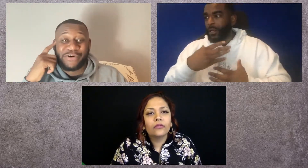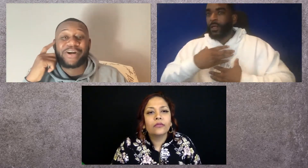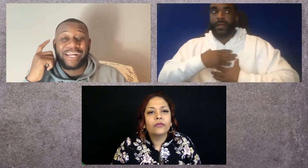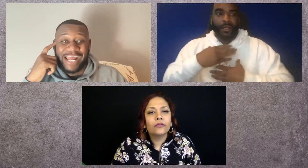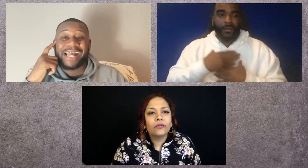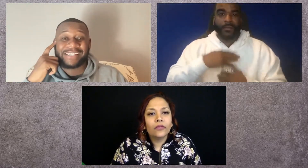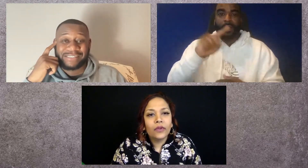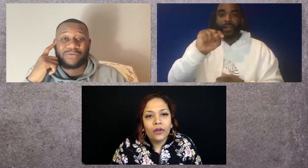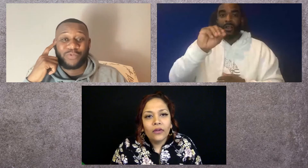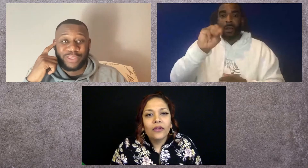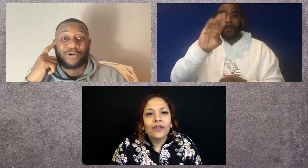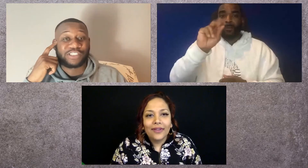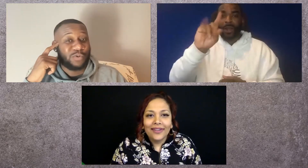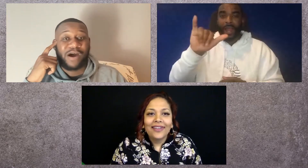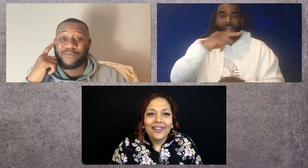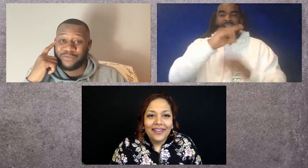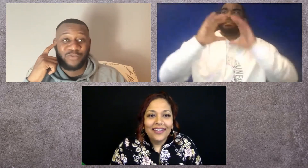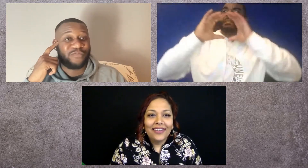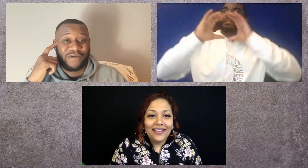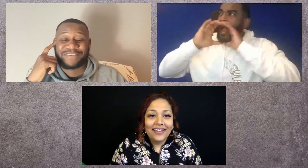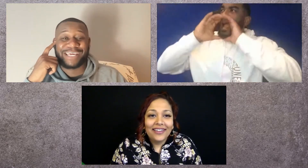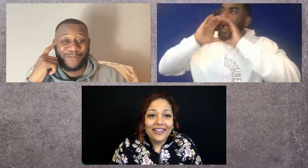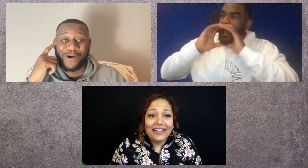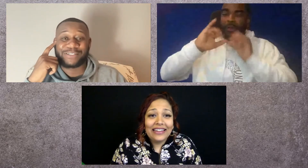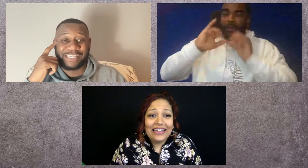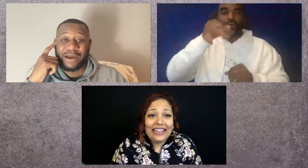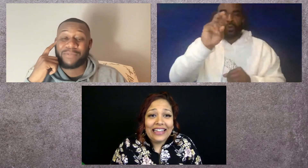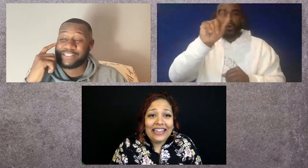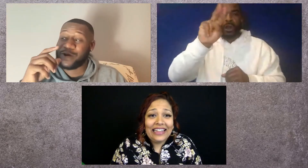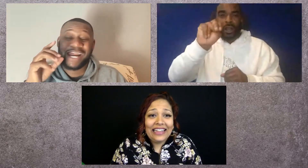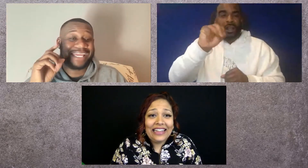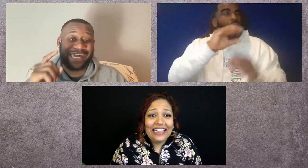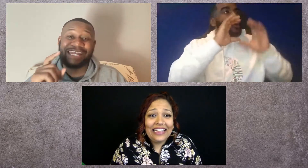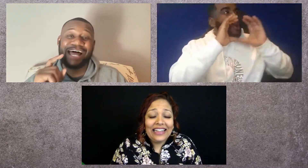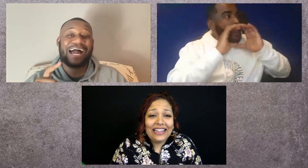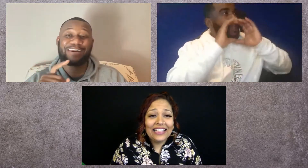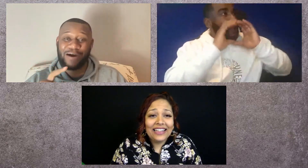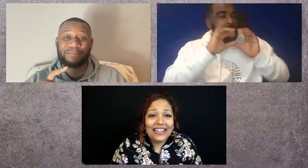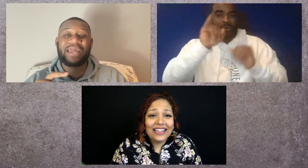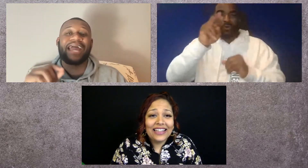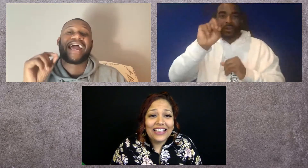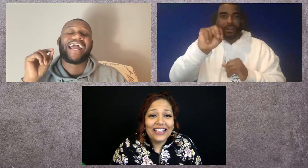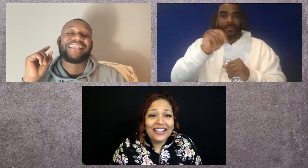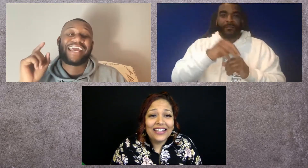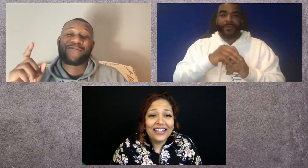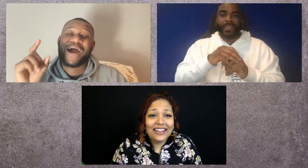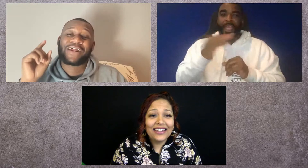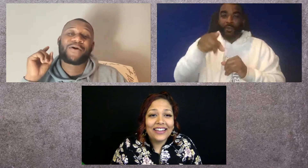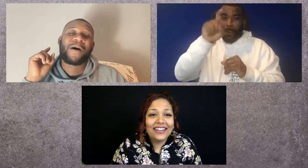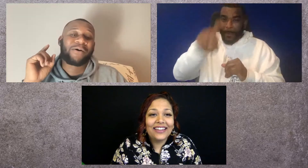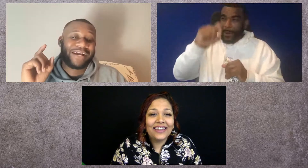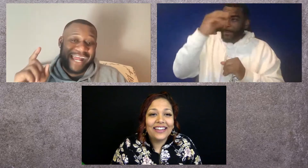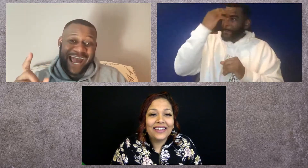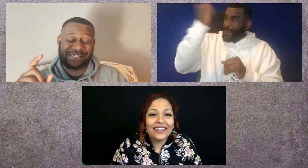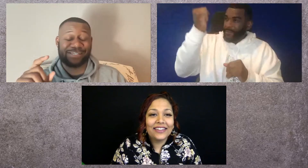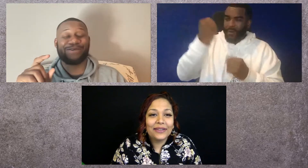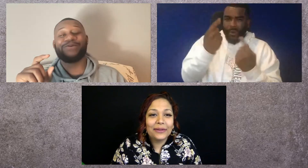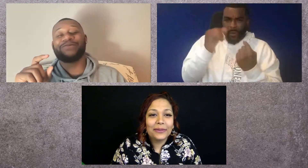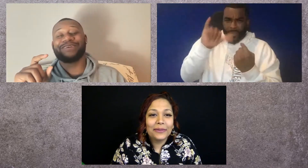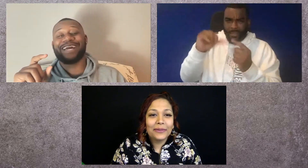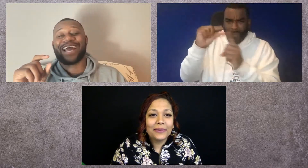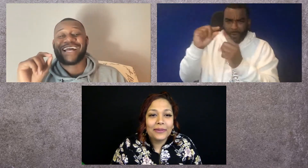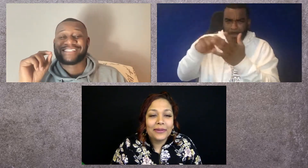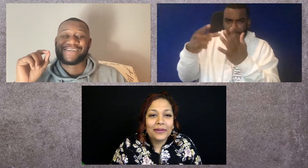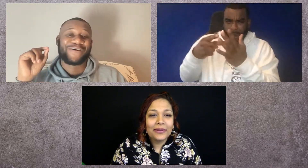what Jordan is with those 12 to 15 words and numbers. You got to get lined up, and then you got to go out and